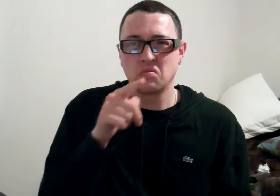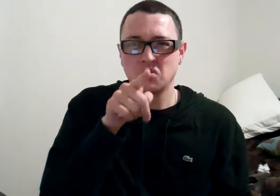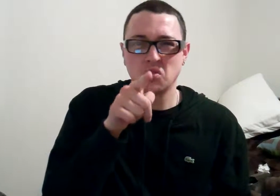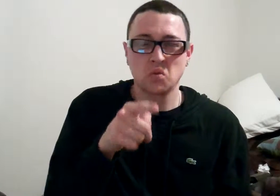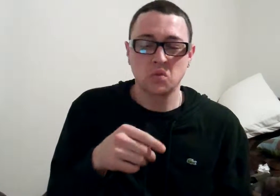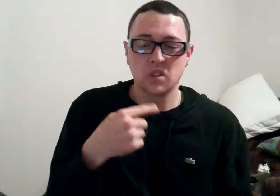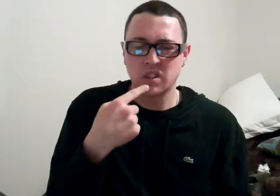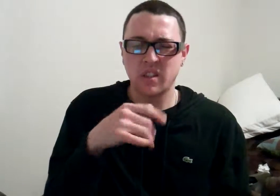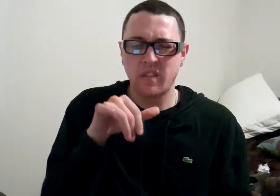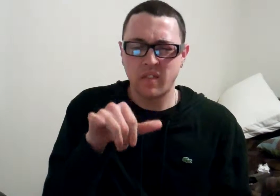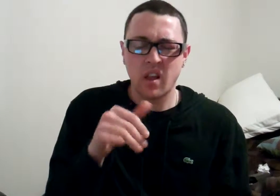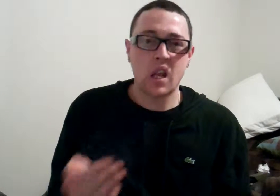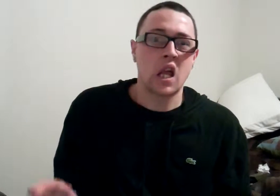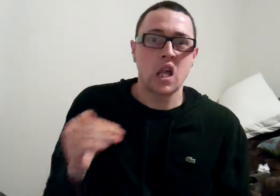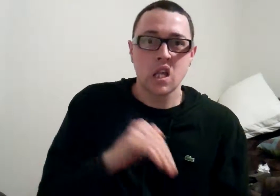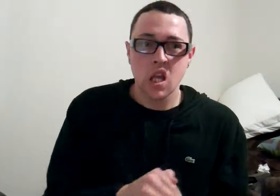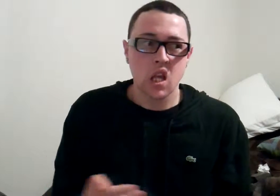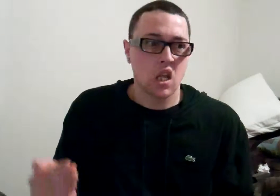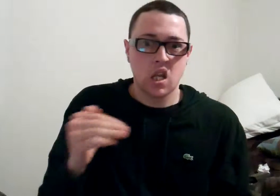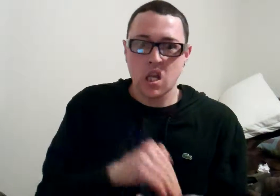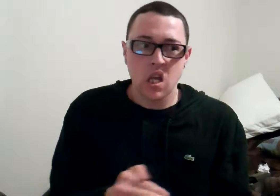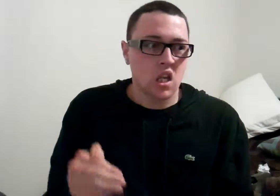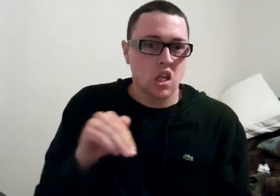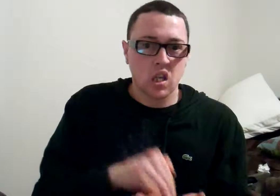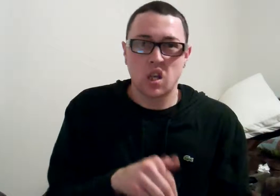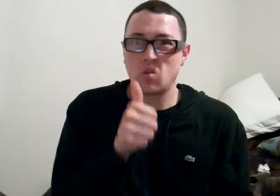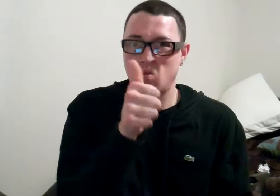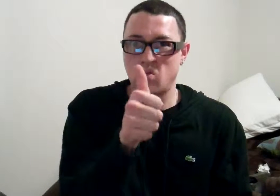Sally, and that just means